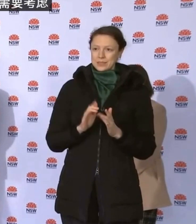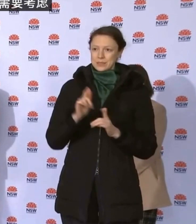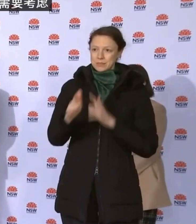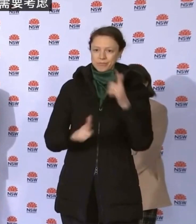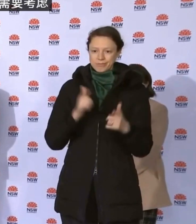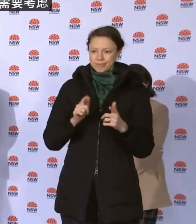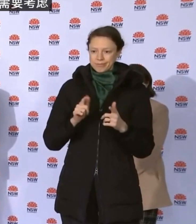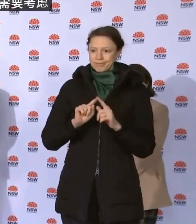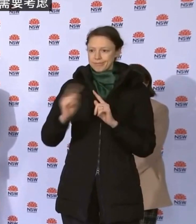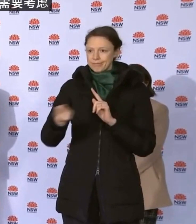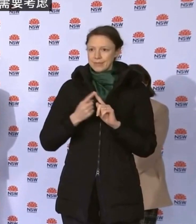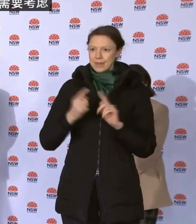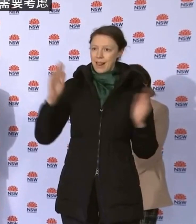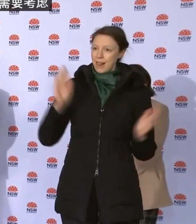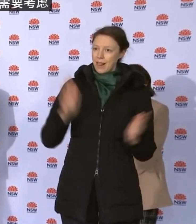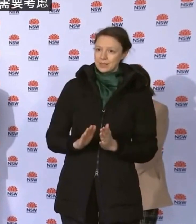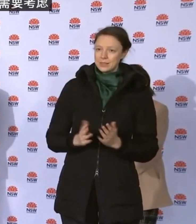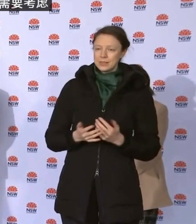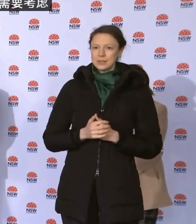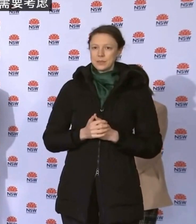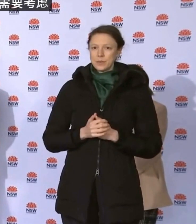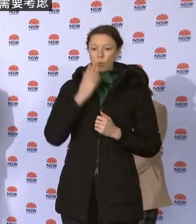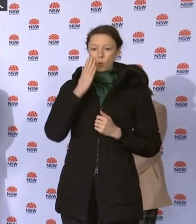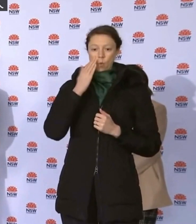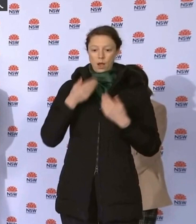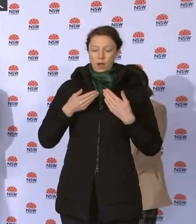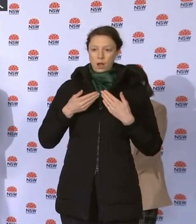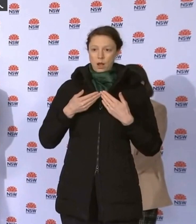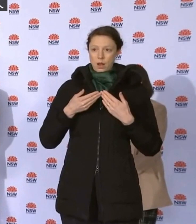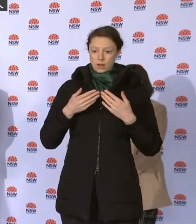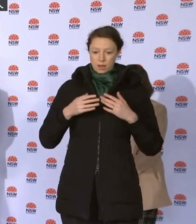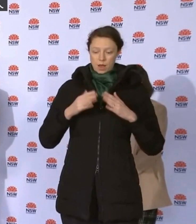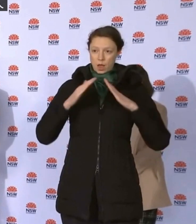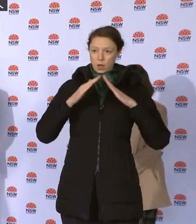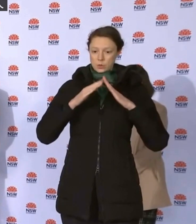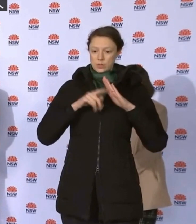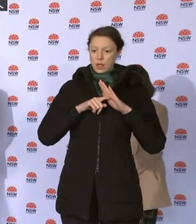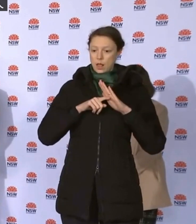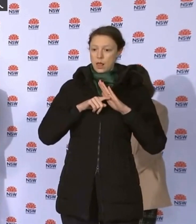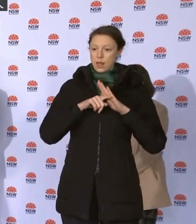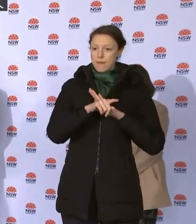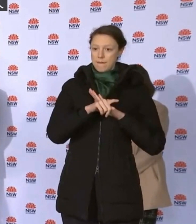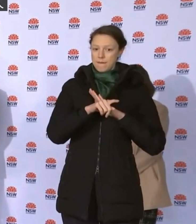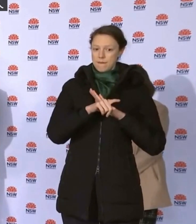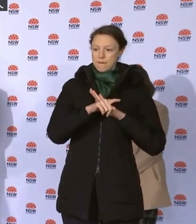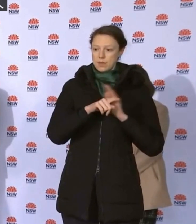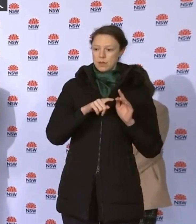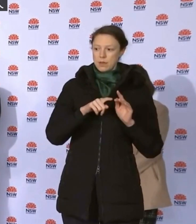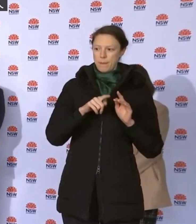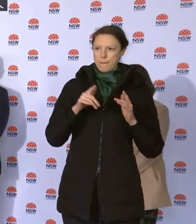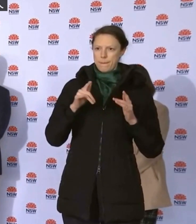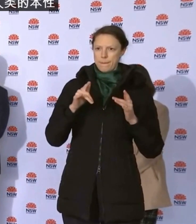We need to consider whenever we leave our house that anyone with us, anyone we come into contact